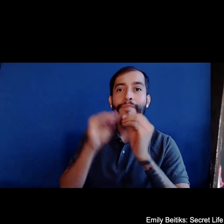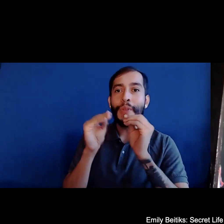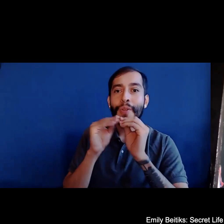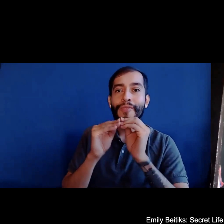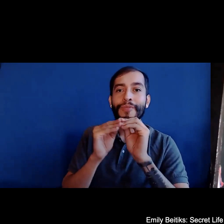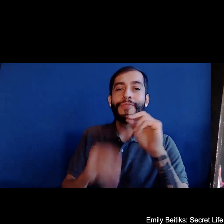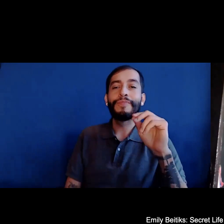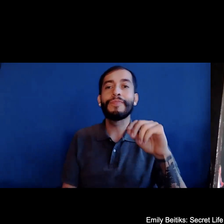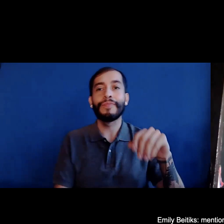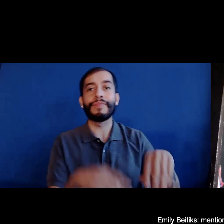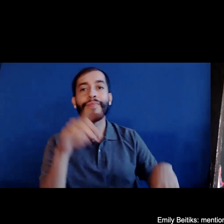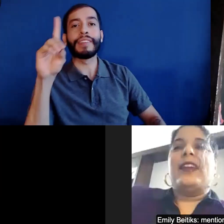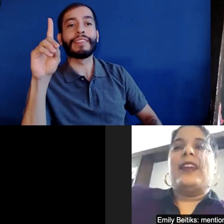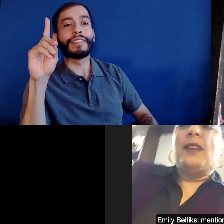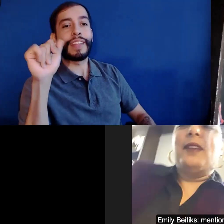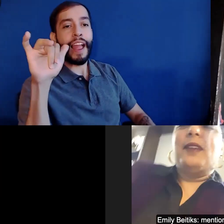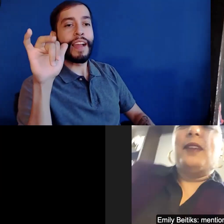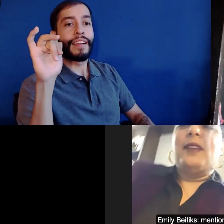I am happy to pop in. Sorry,